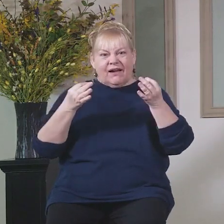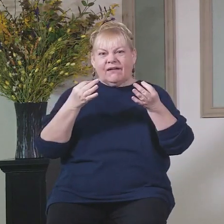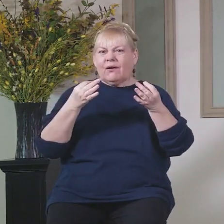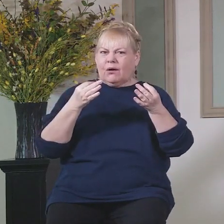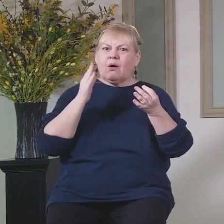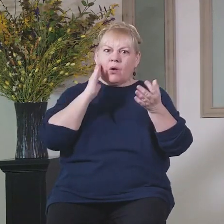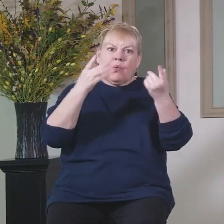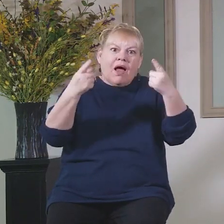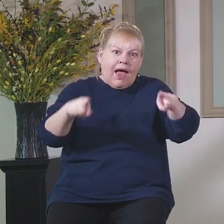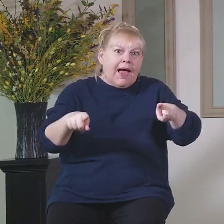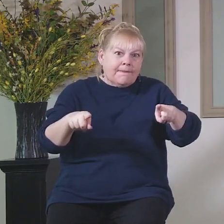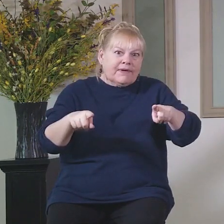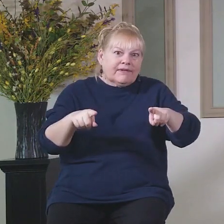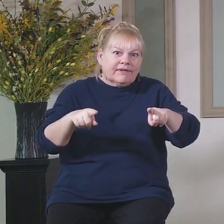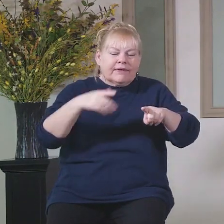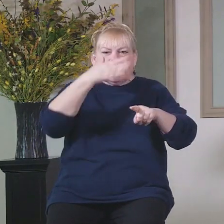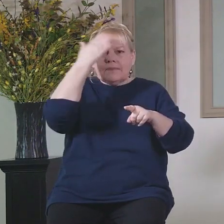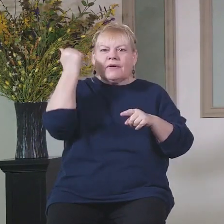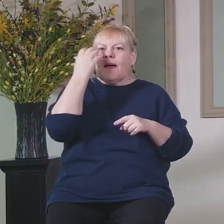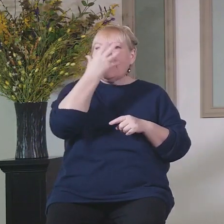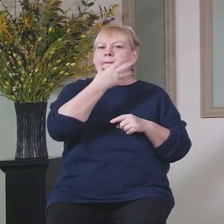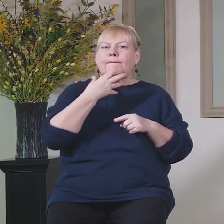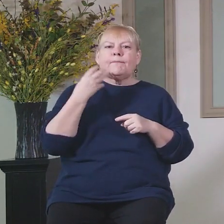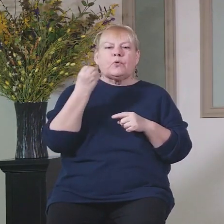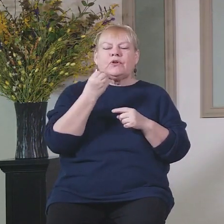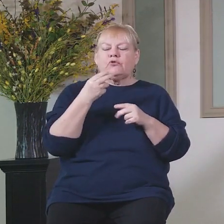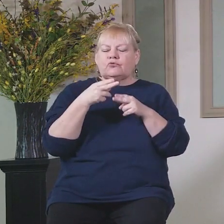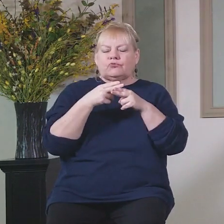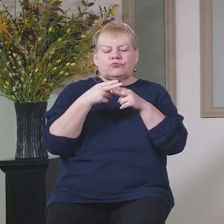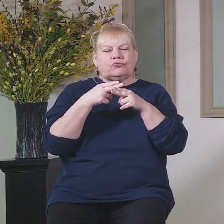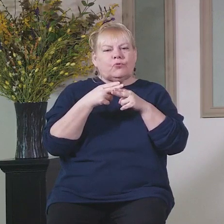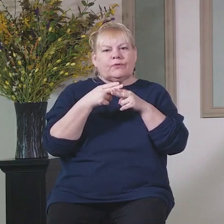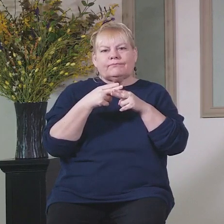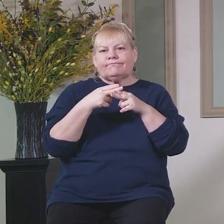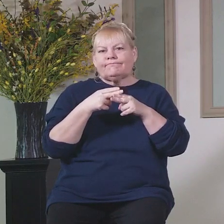happen because beauty's here today, gone tomorrow.